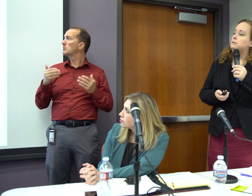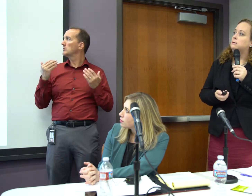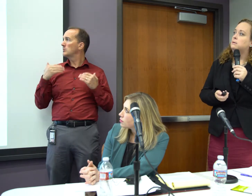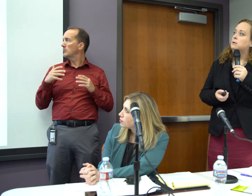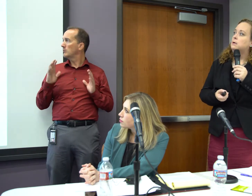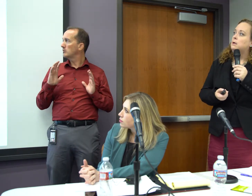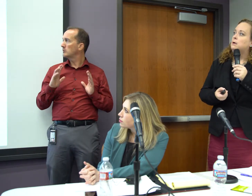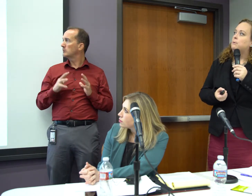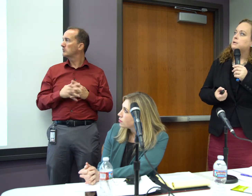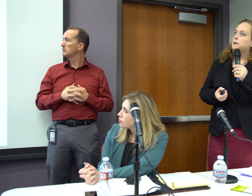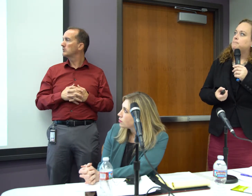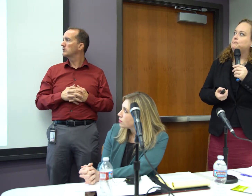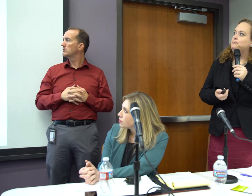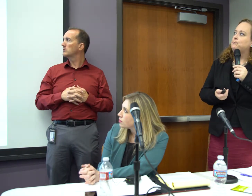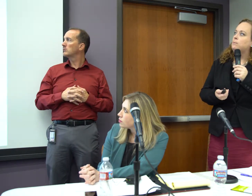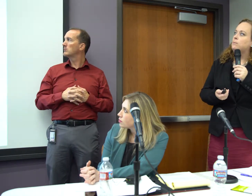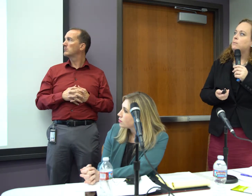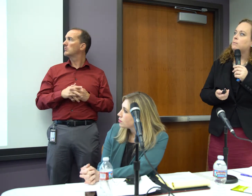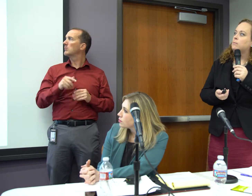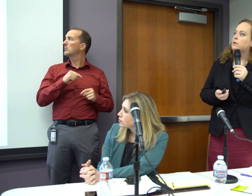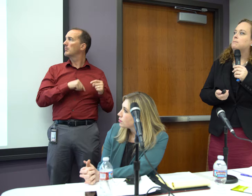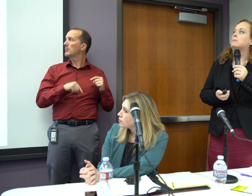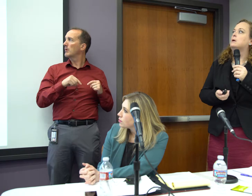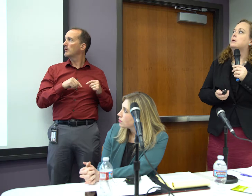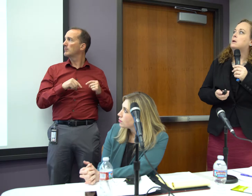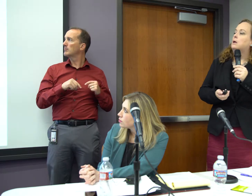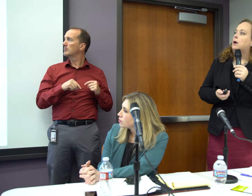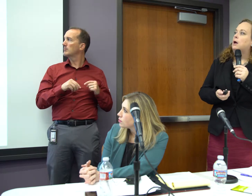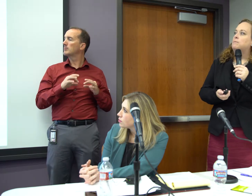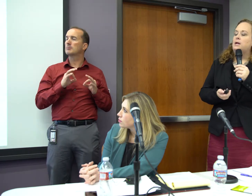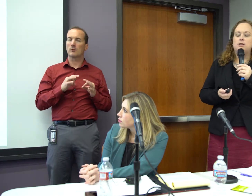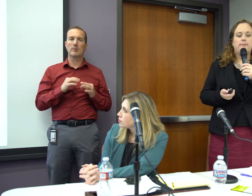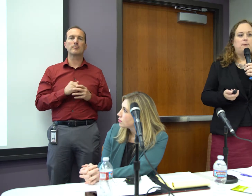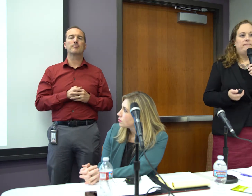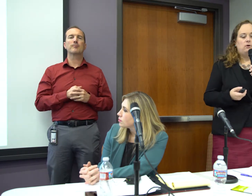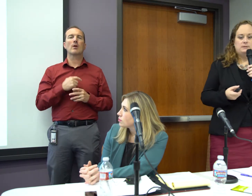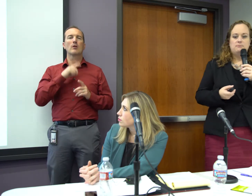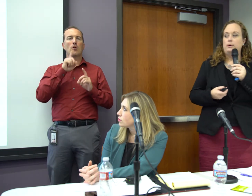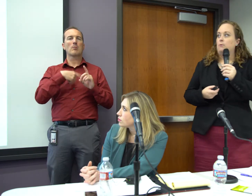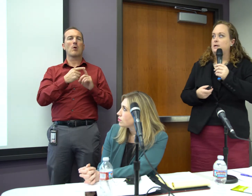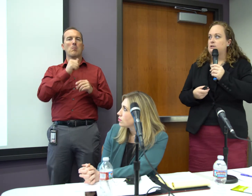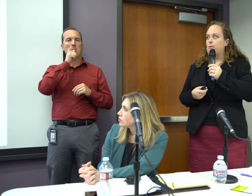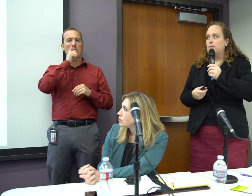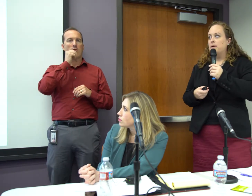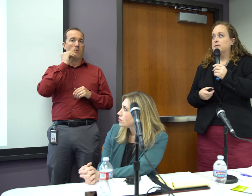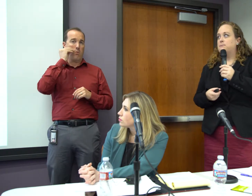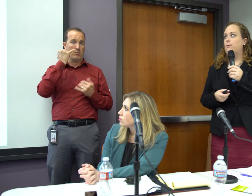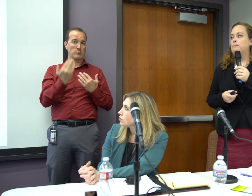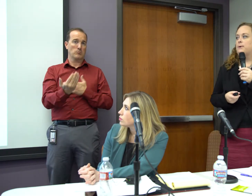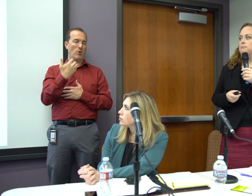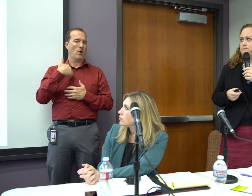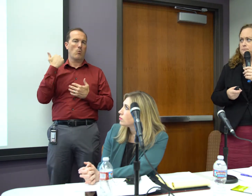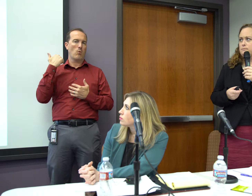these. And let's go back. Yeah. And I talked about private homes this morning already, so I won't belabor